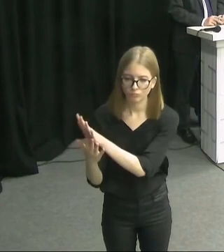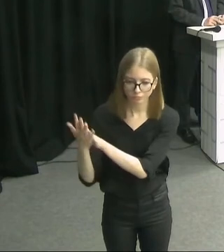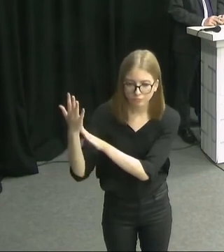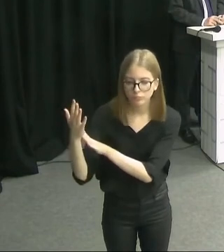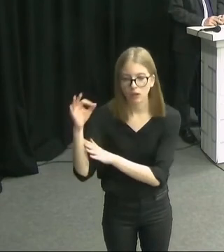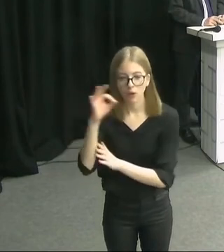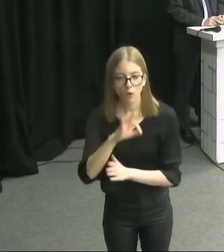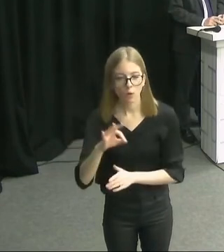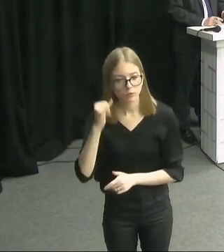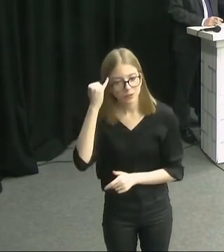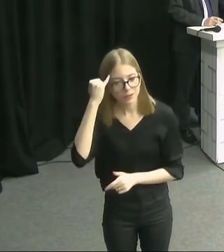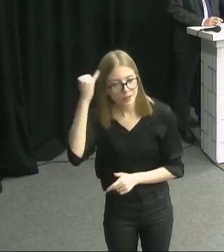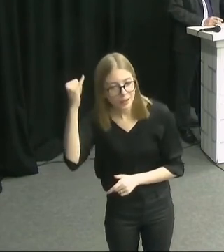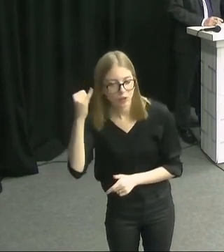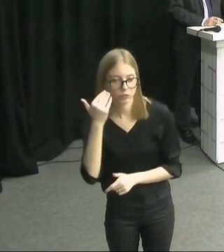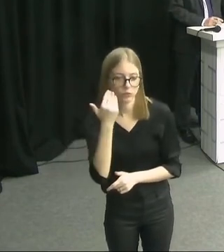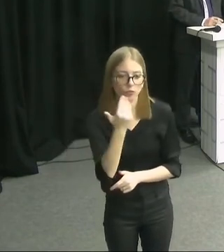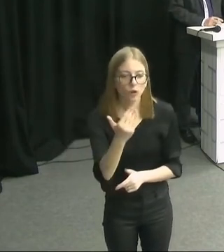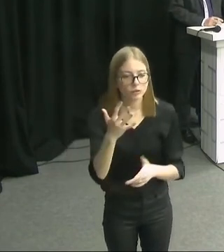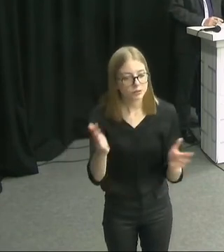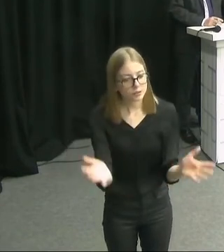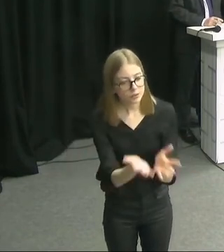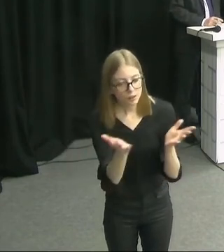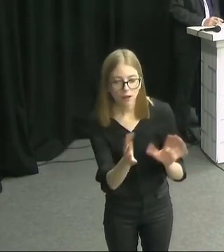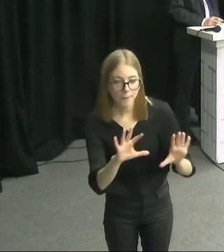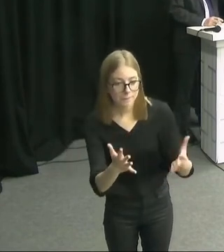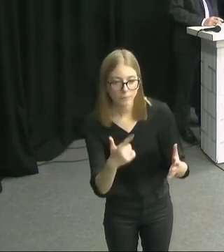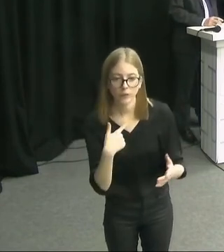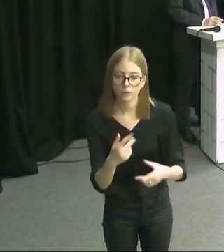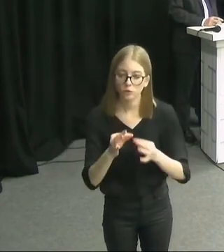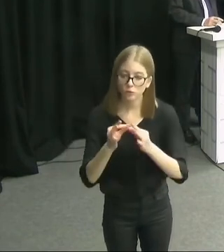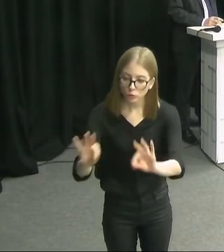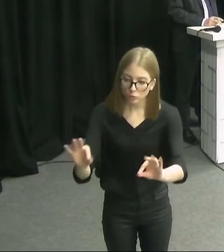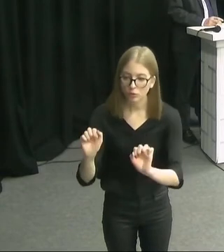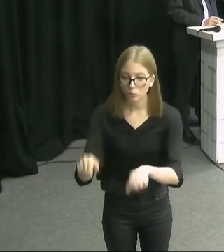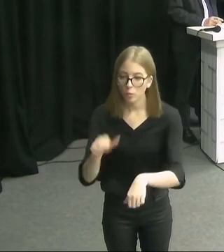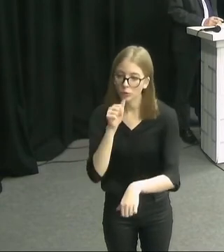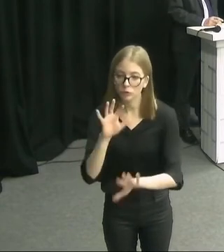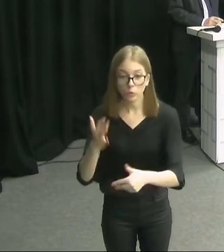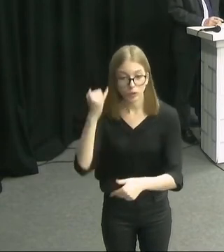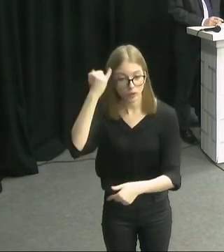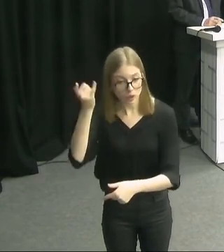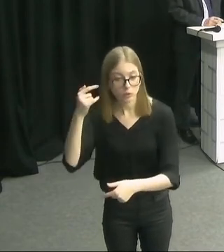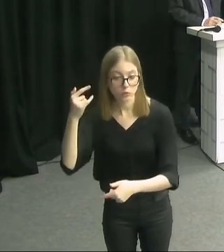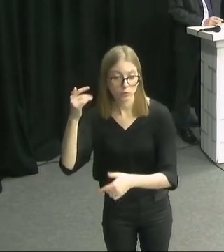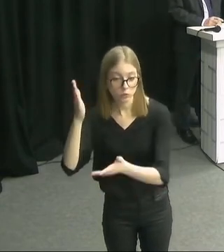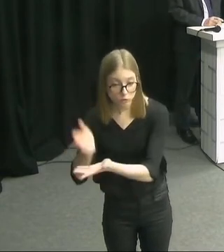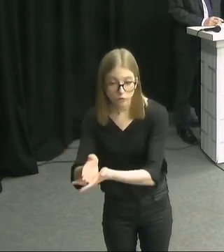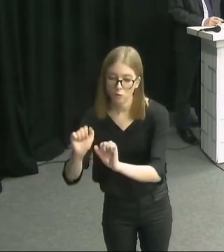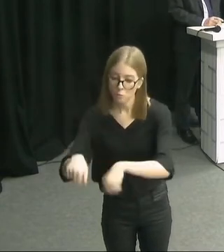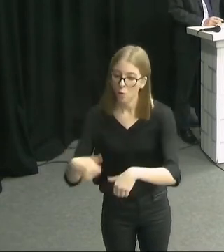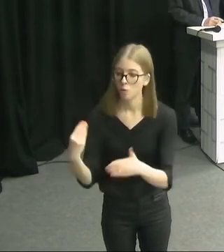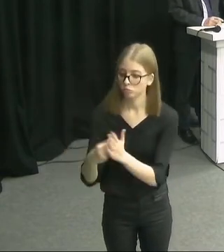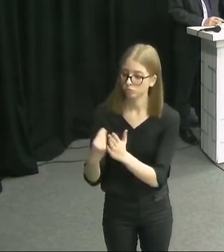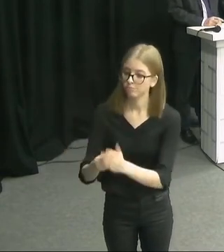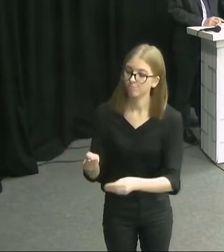a state-run loan system for the students. Now, we also need